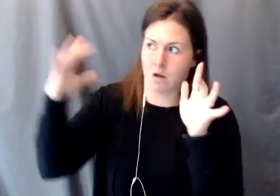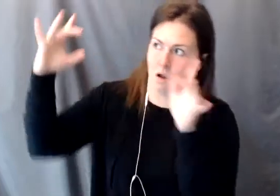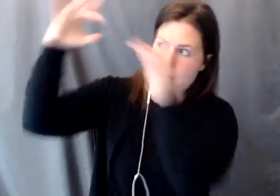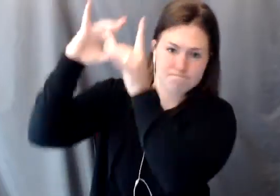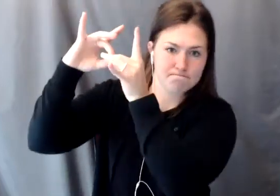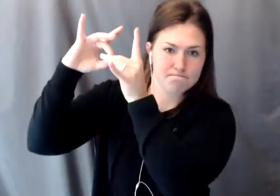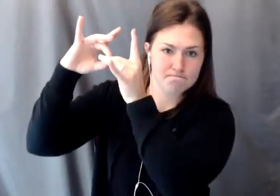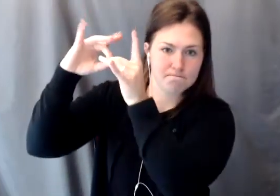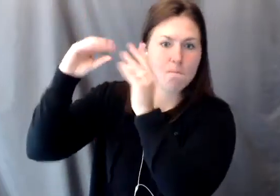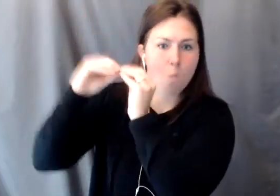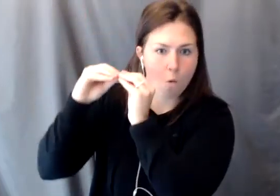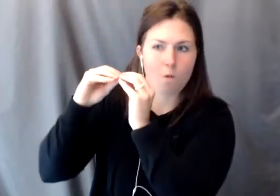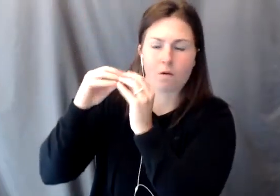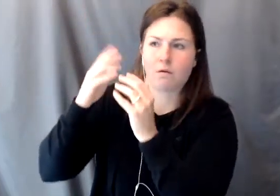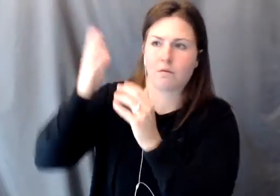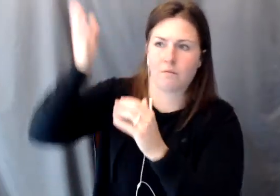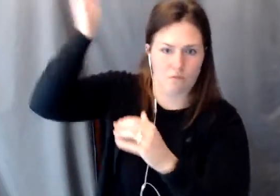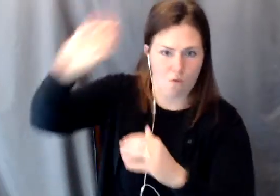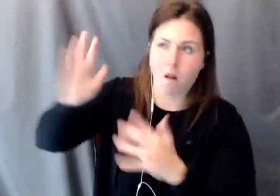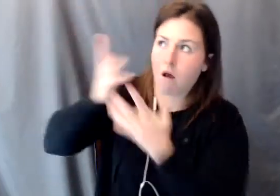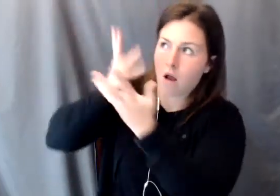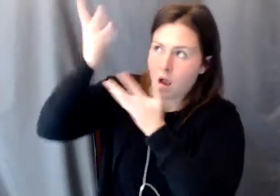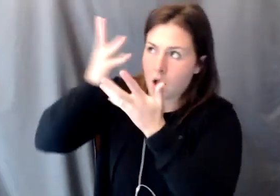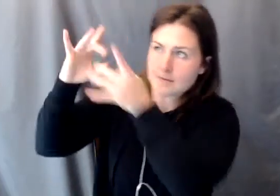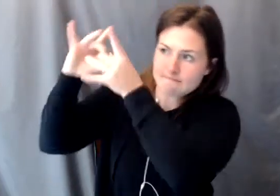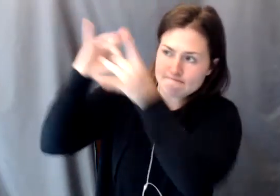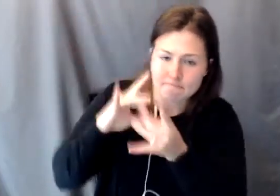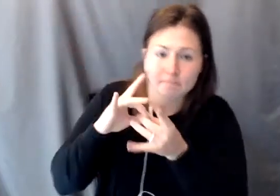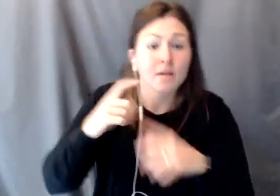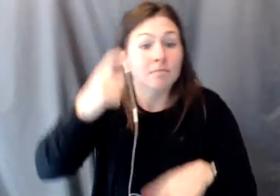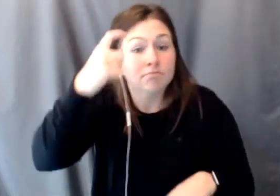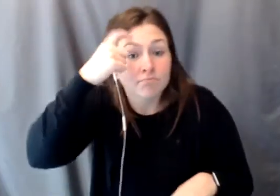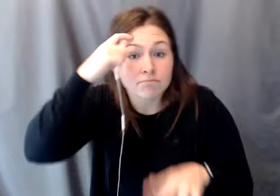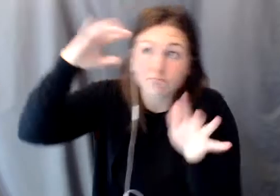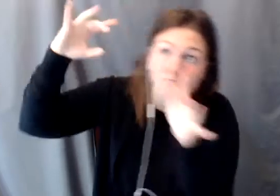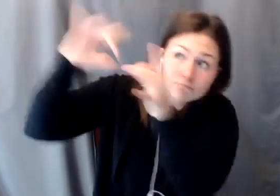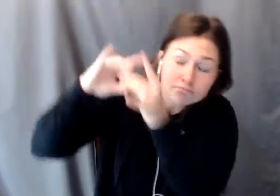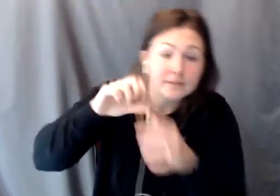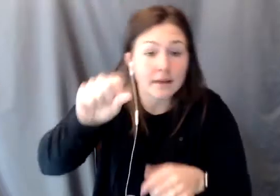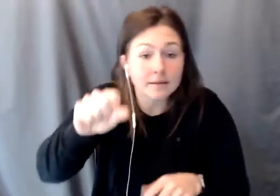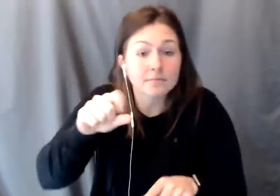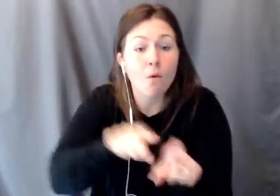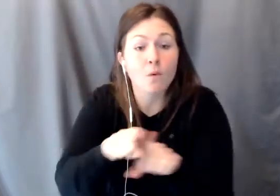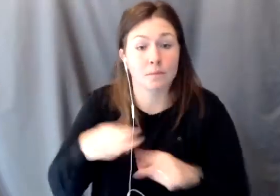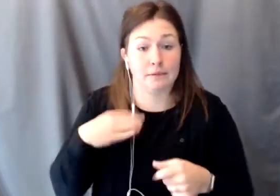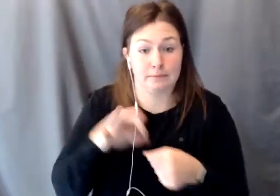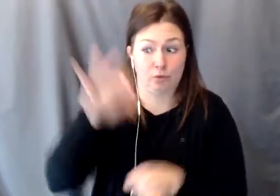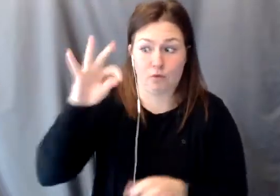basis, but on a, you know, on a spiritual basis, on a real basis, that reliance can tap in to the power